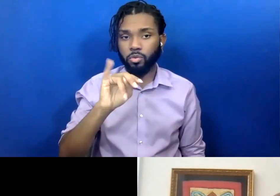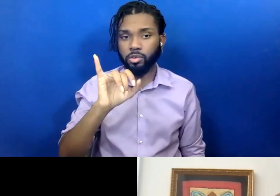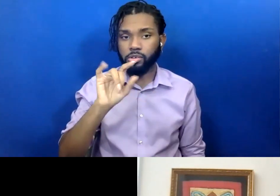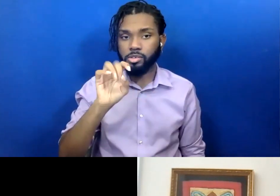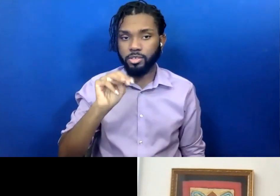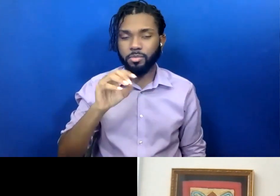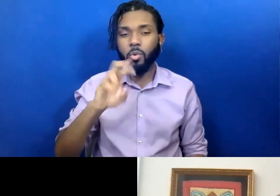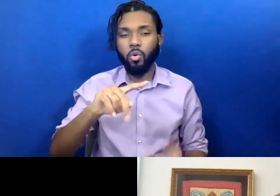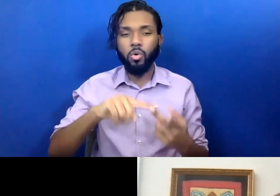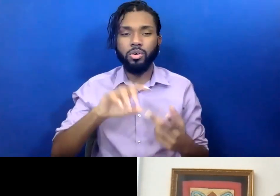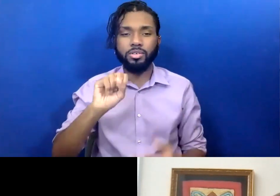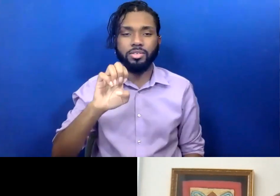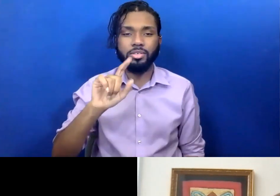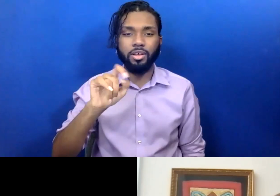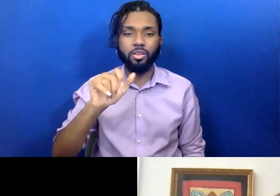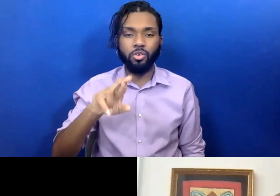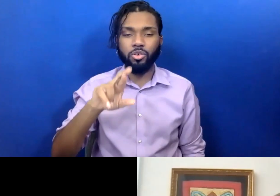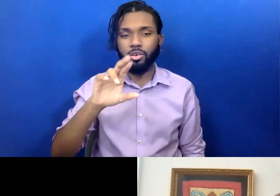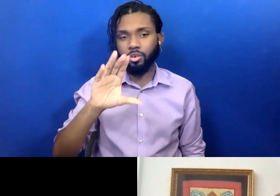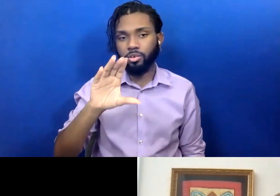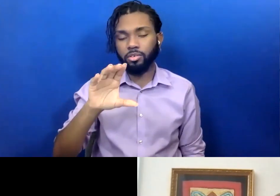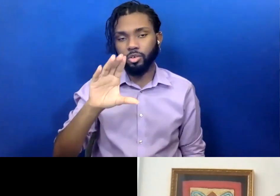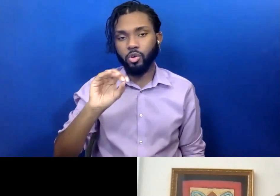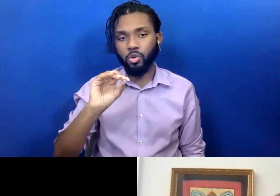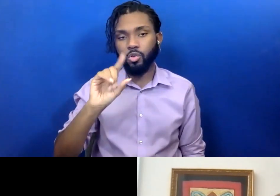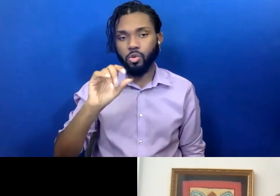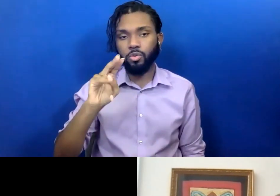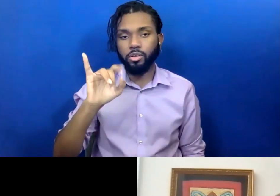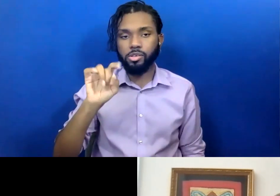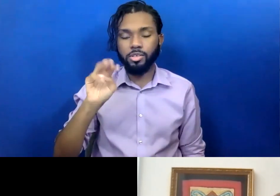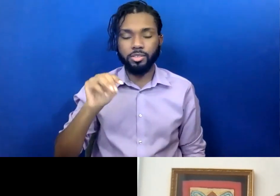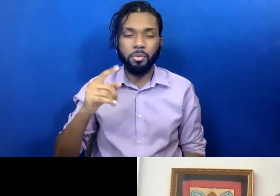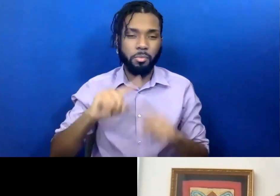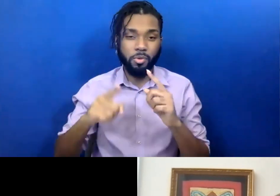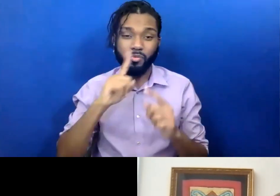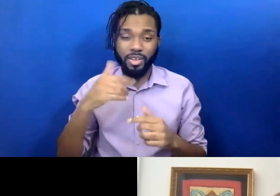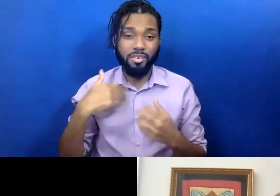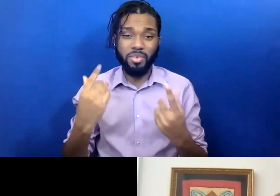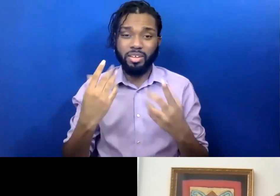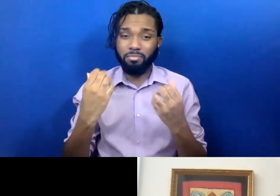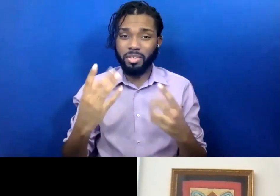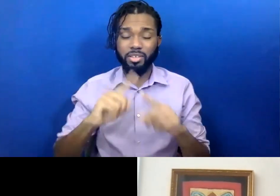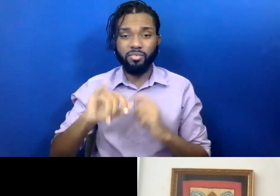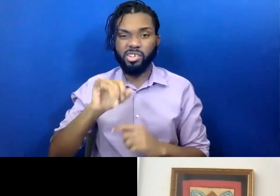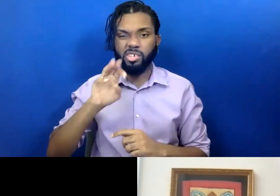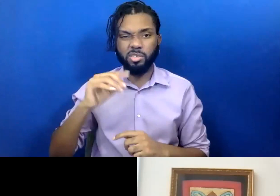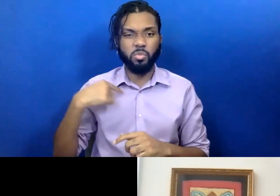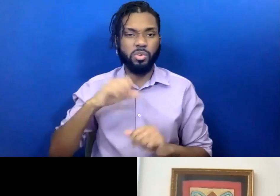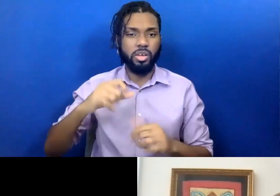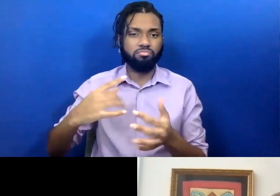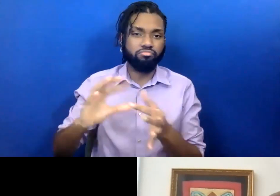there are actually many, many isms that I think must be discussed with respect to race and